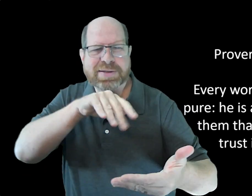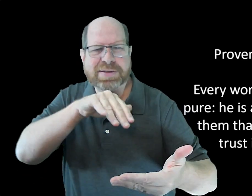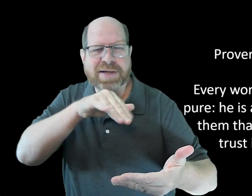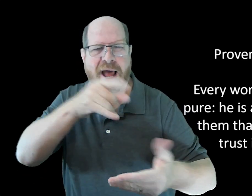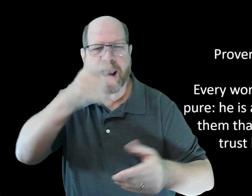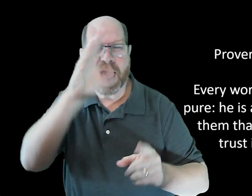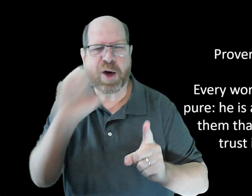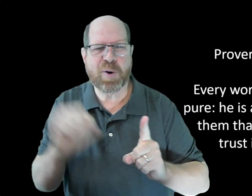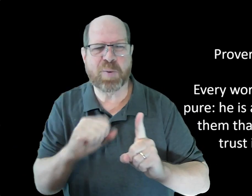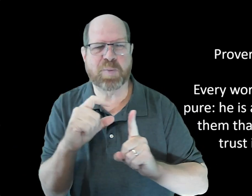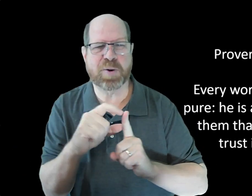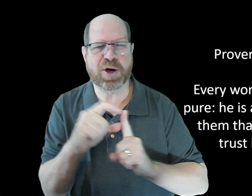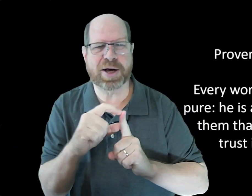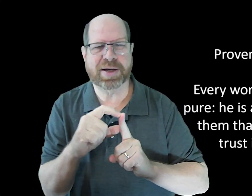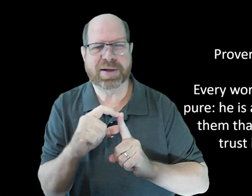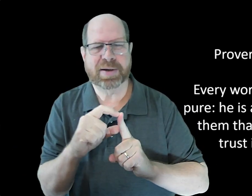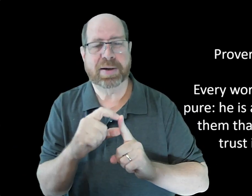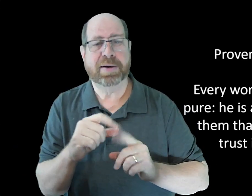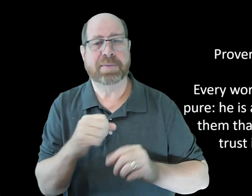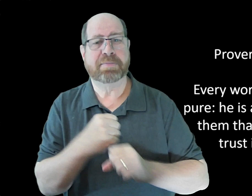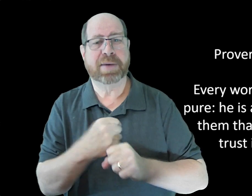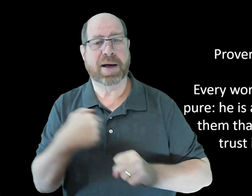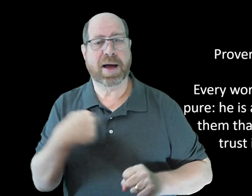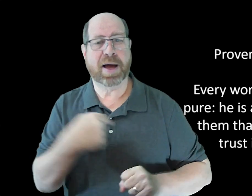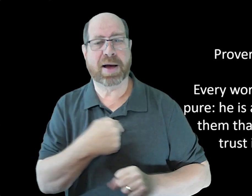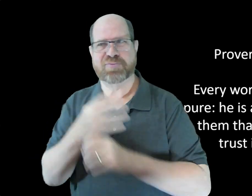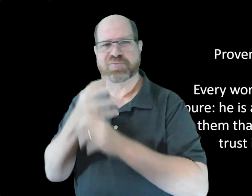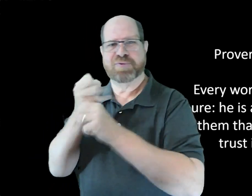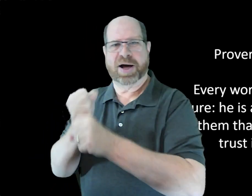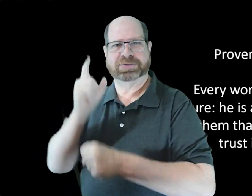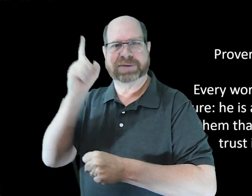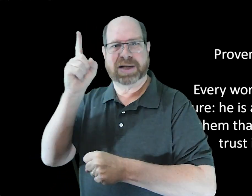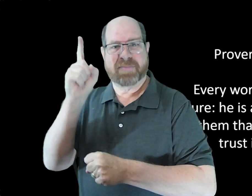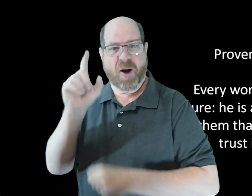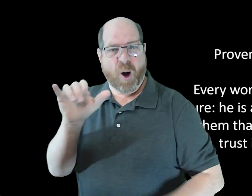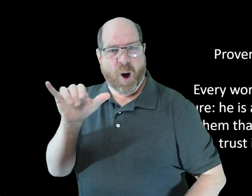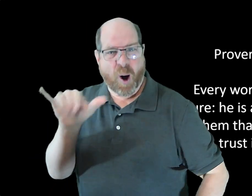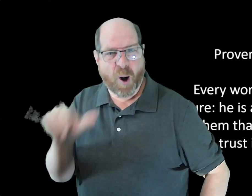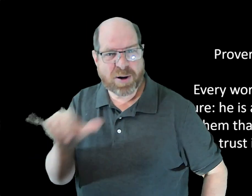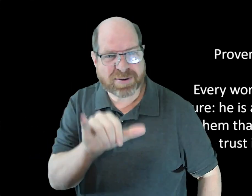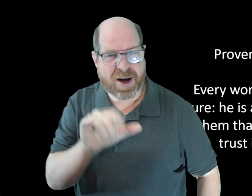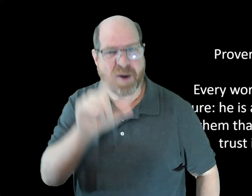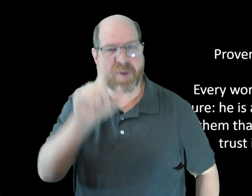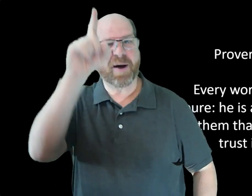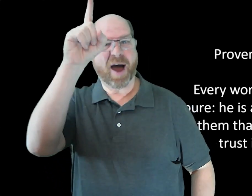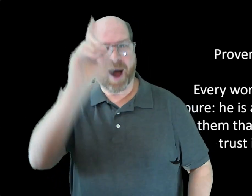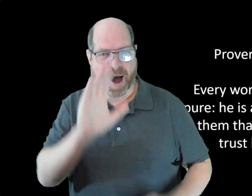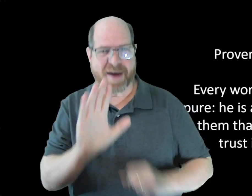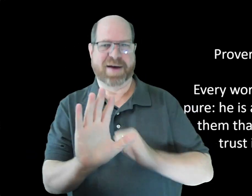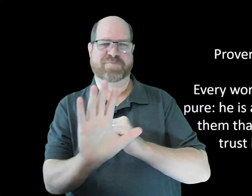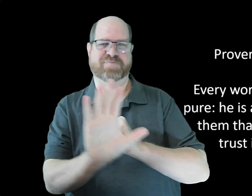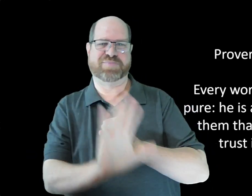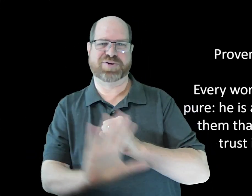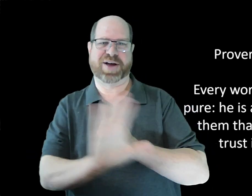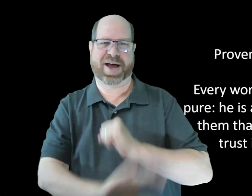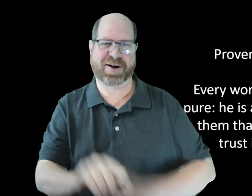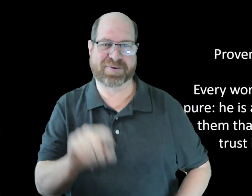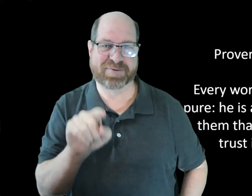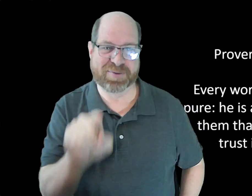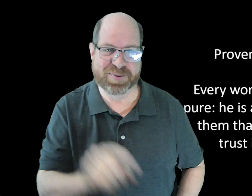army. The Ukrainian army is fully ready to move and cut our flanks, he says. Nobody has ever covered